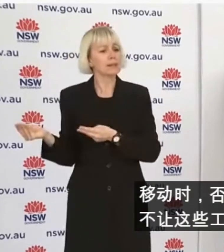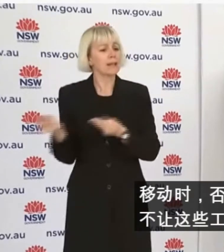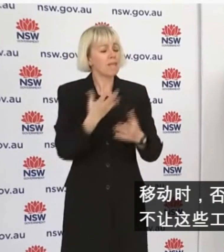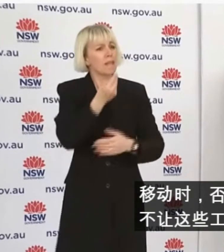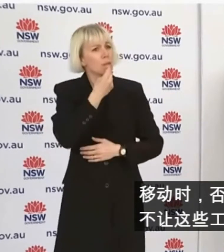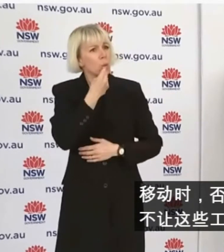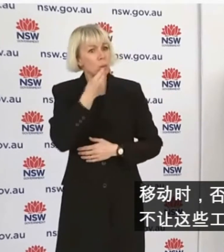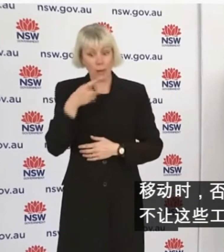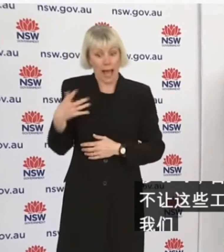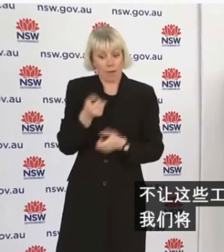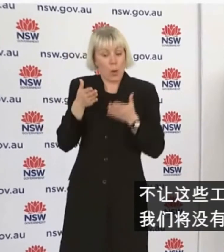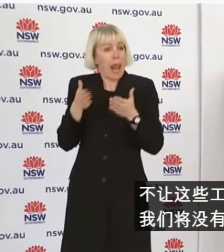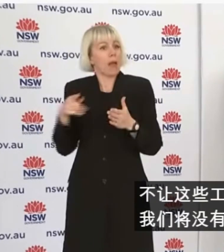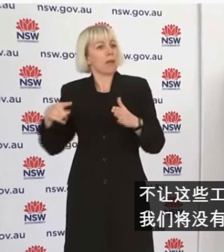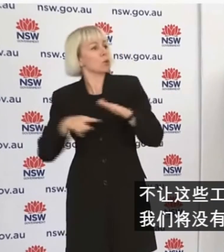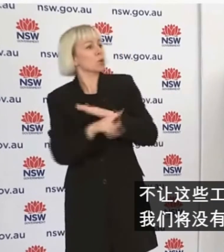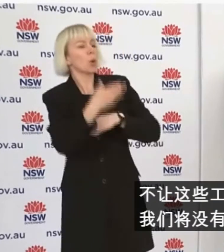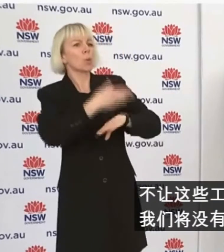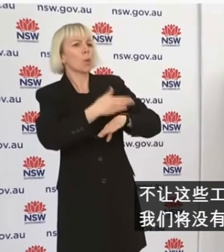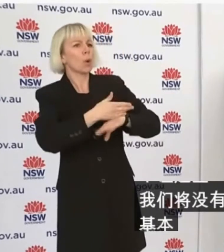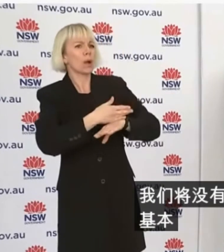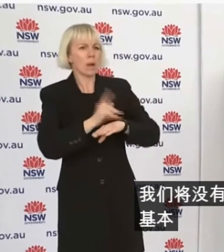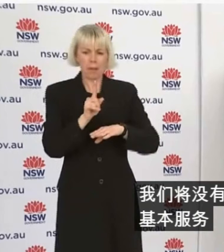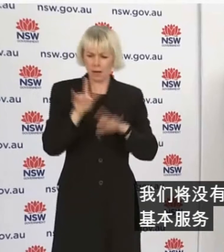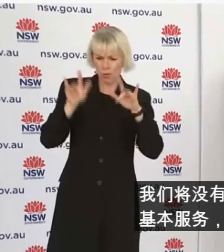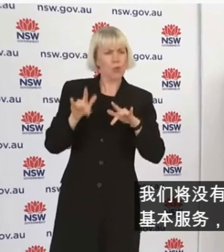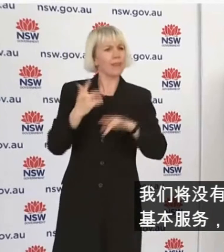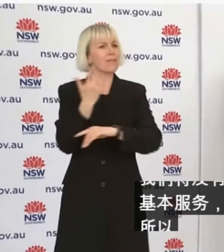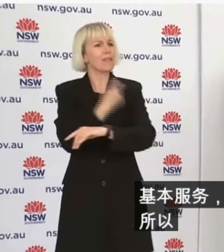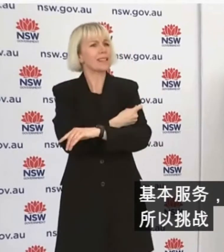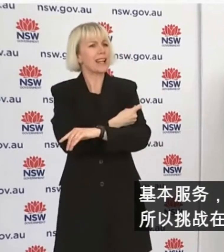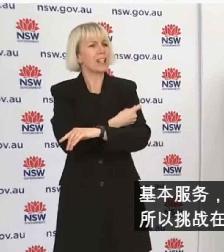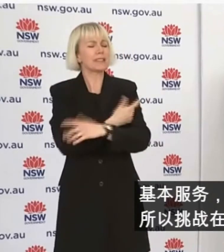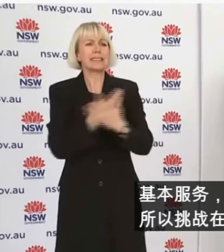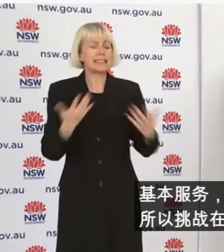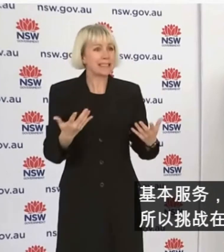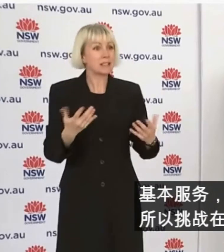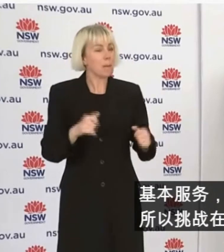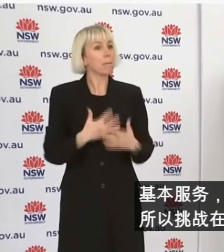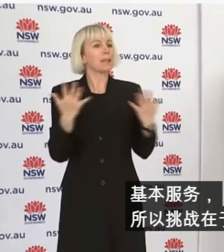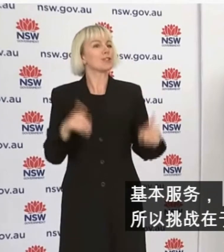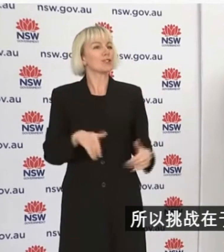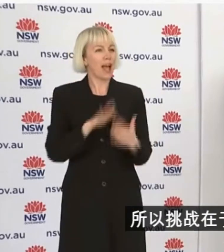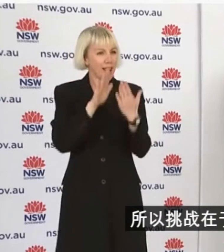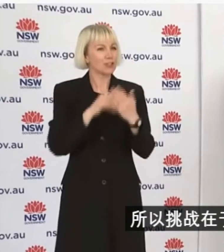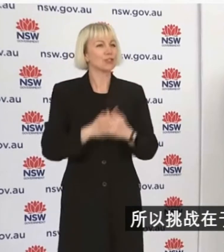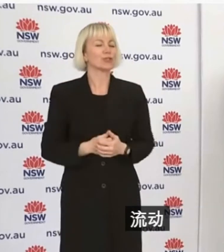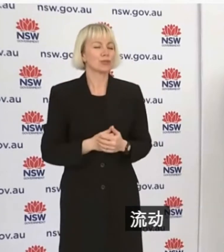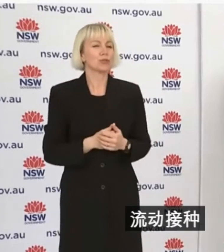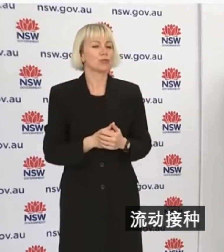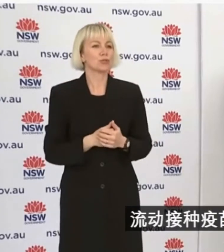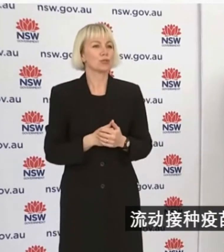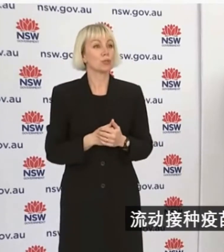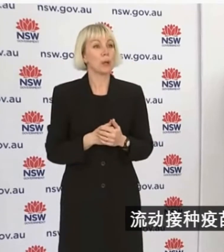these workers work, we'd have no food supplies and no essential services. So the challenge is, if we get those people who are